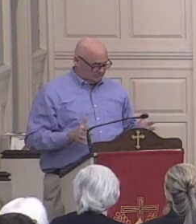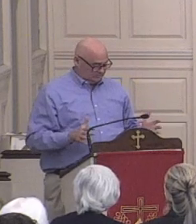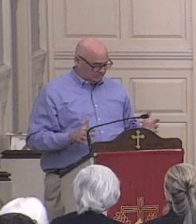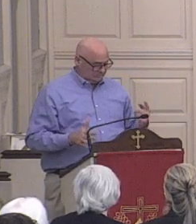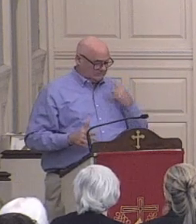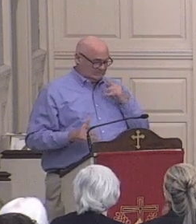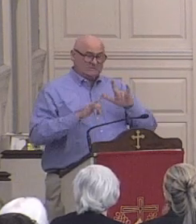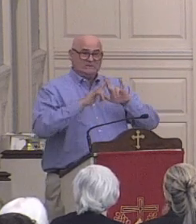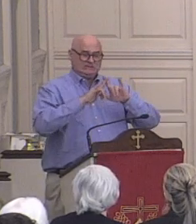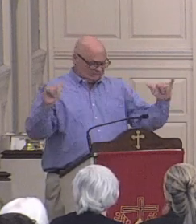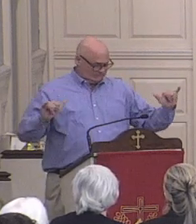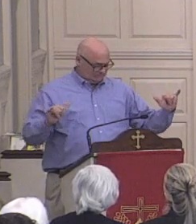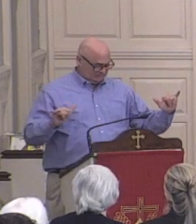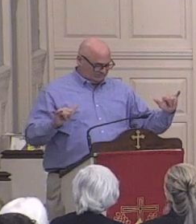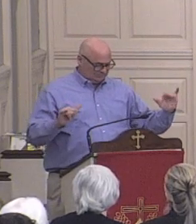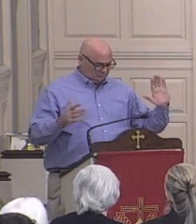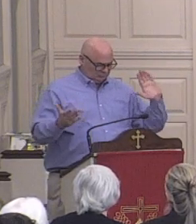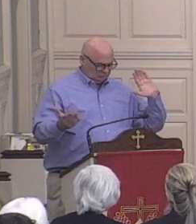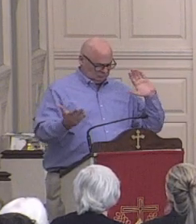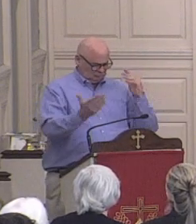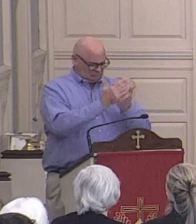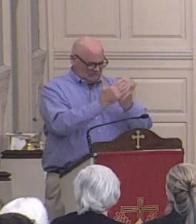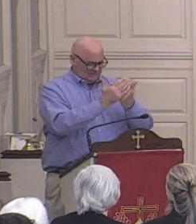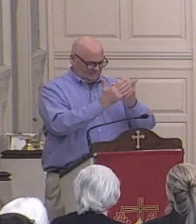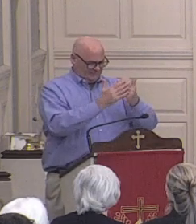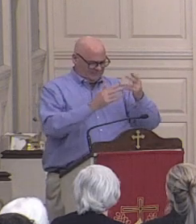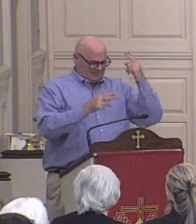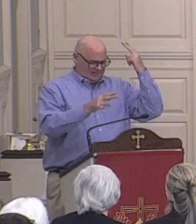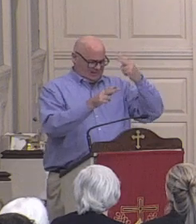And they all spoke similarly.